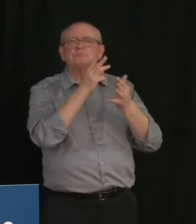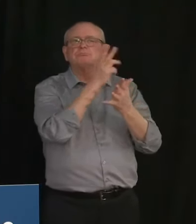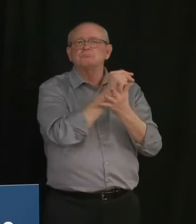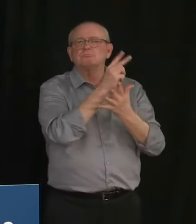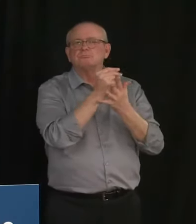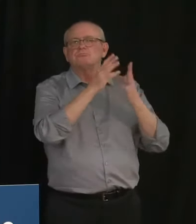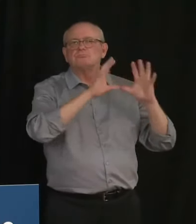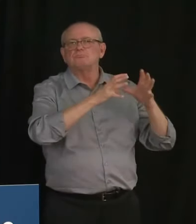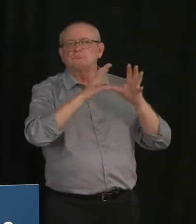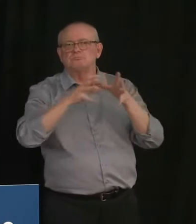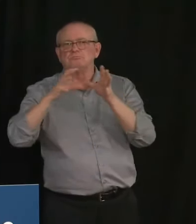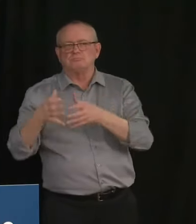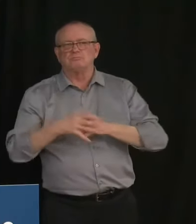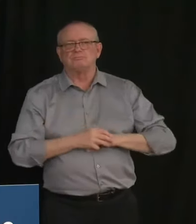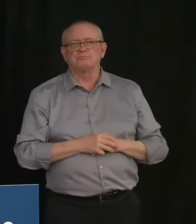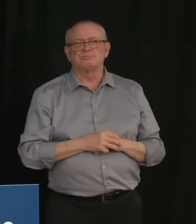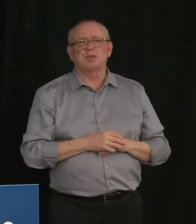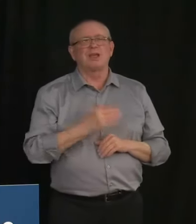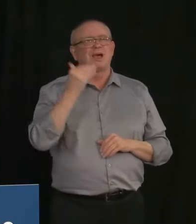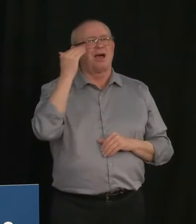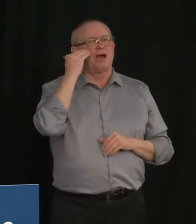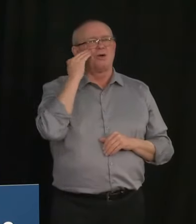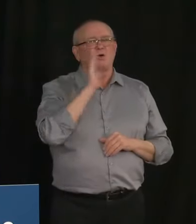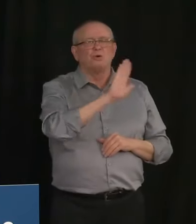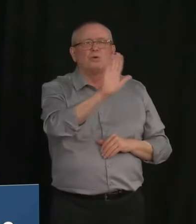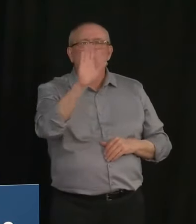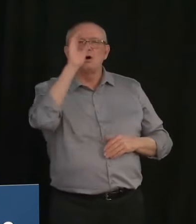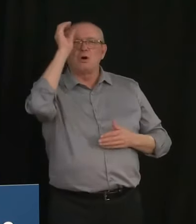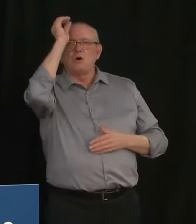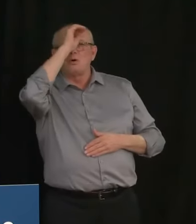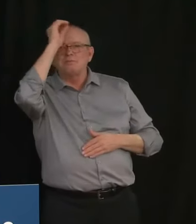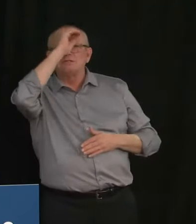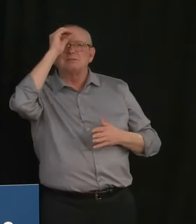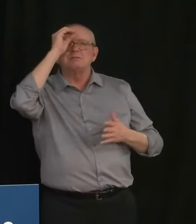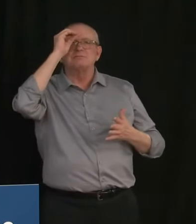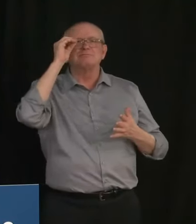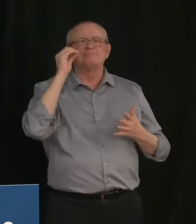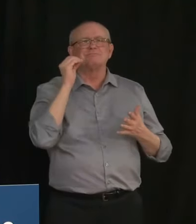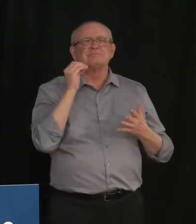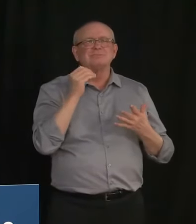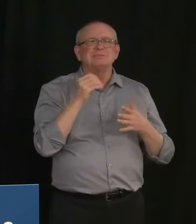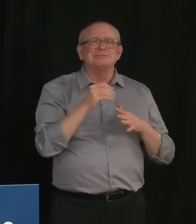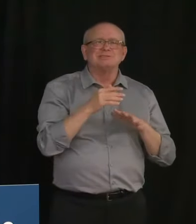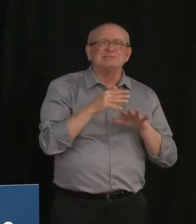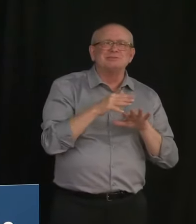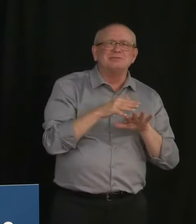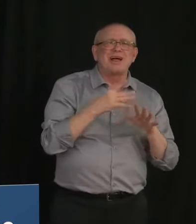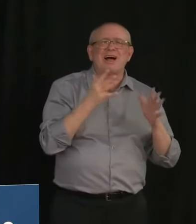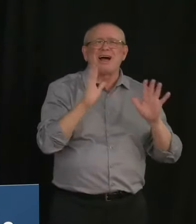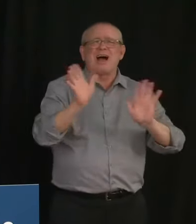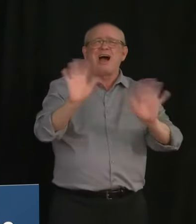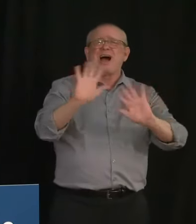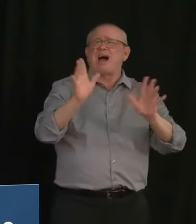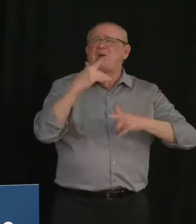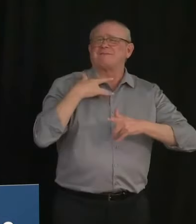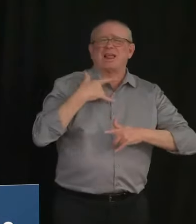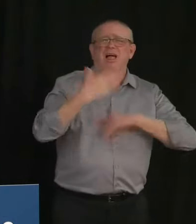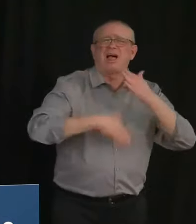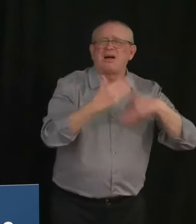feelings about how restrictions are being eased, with some feeling that we are moving too slowly and others who think we are going too